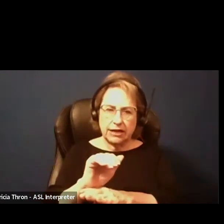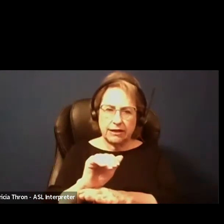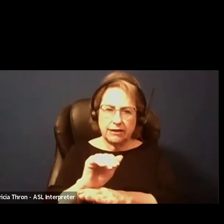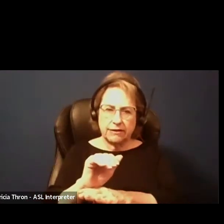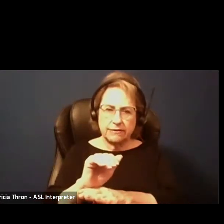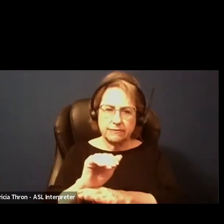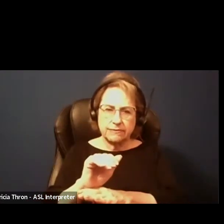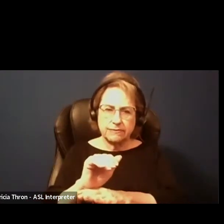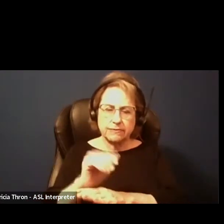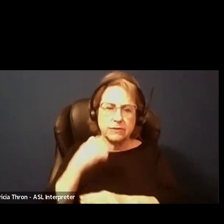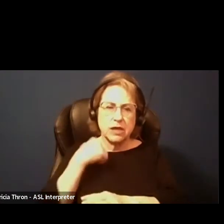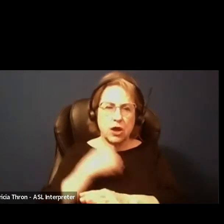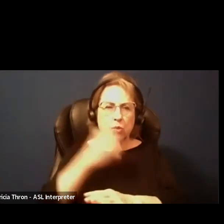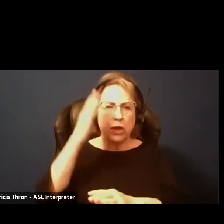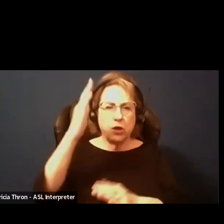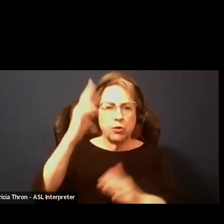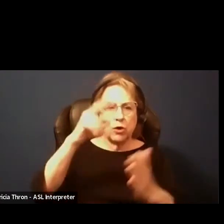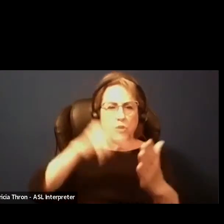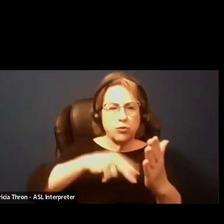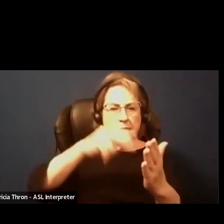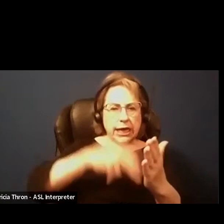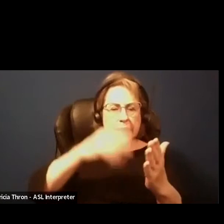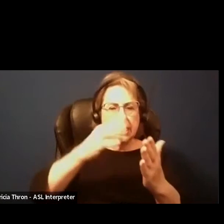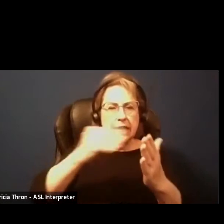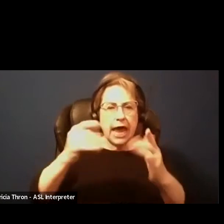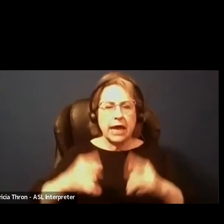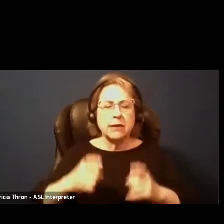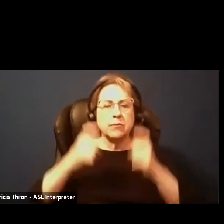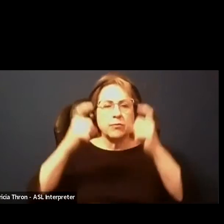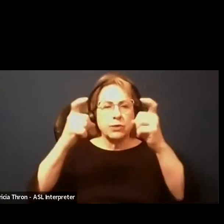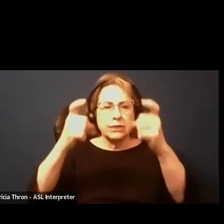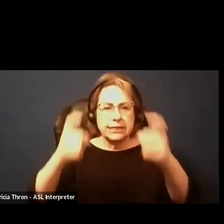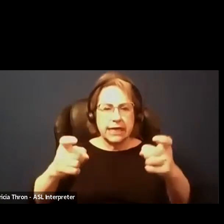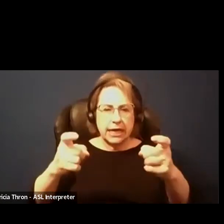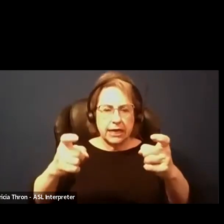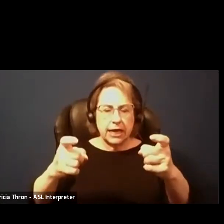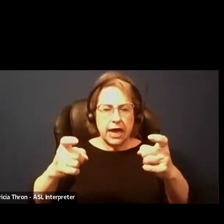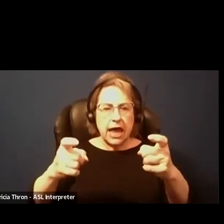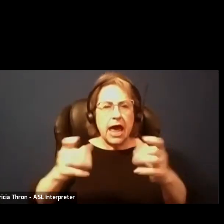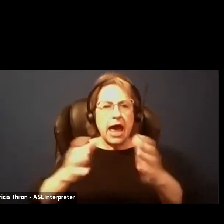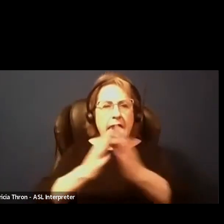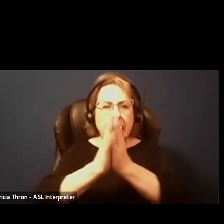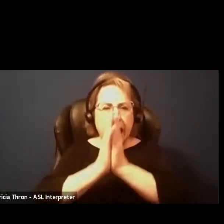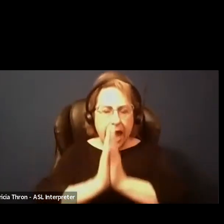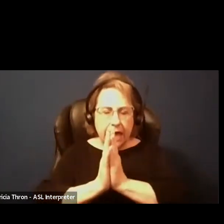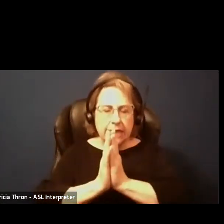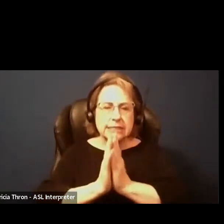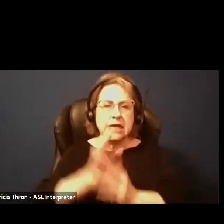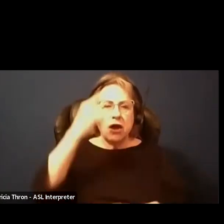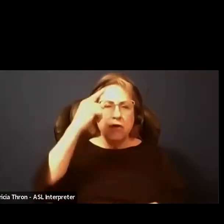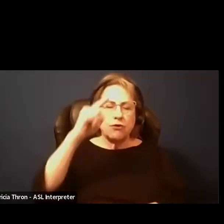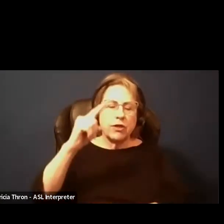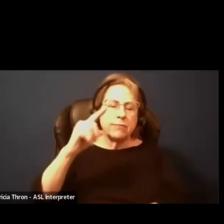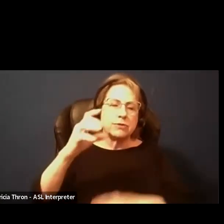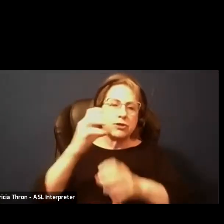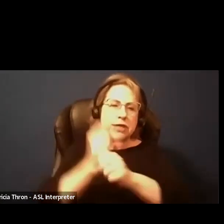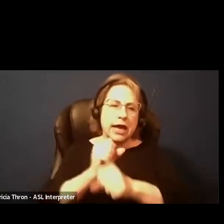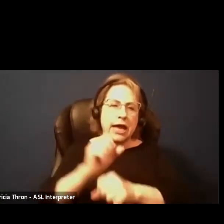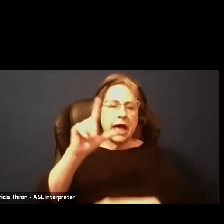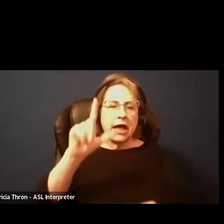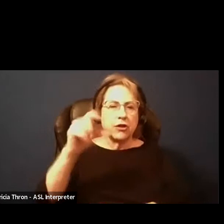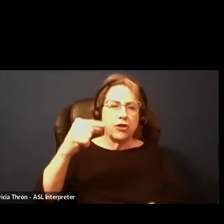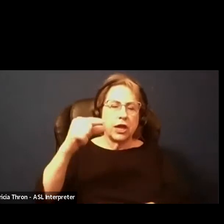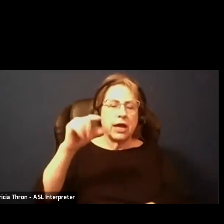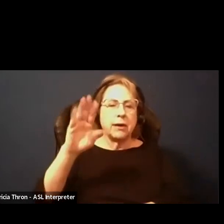to be reading and presenting and asking the board to take action on the lesbian, gay, bisexual, transgender, queer, questioning,